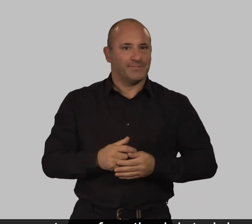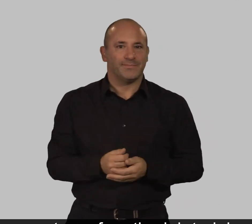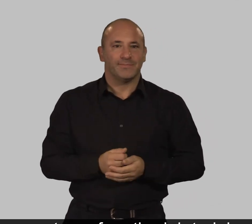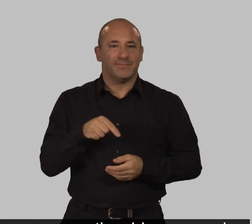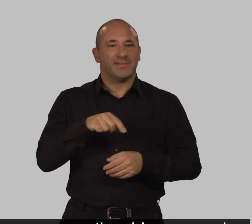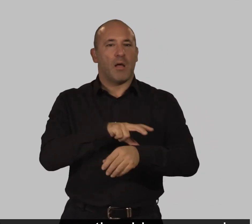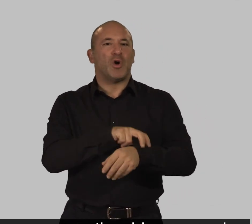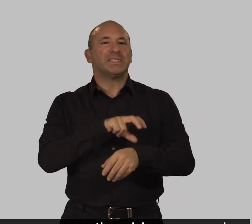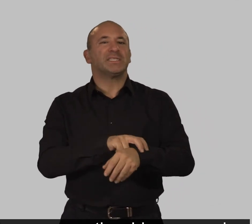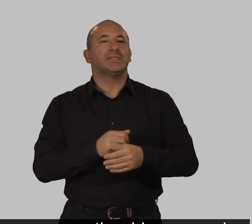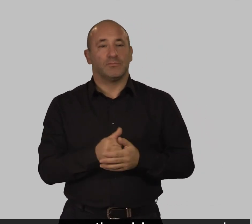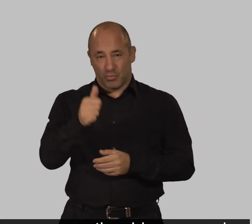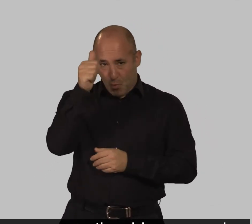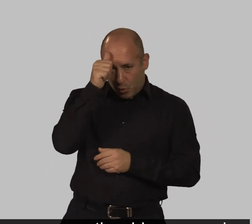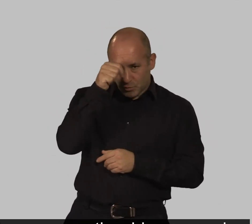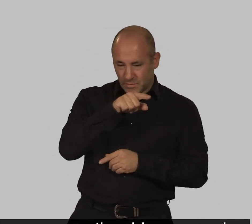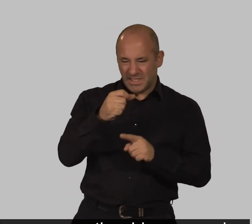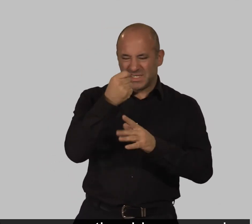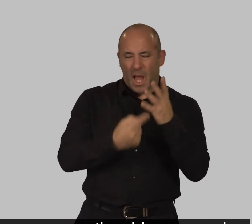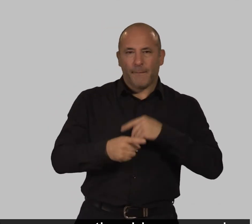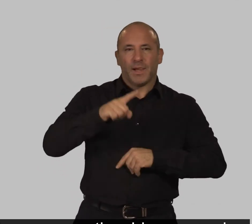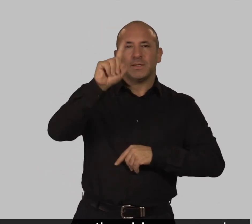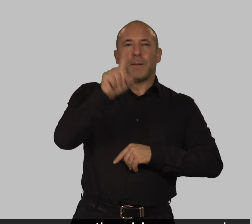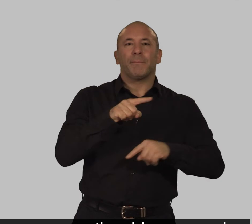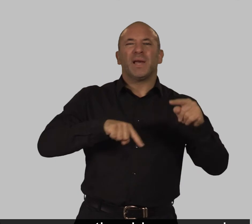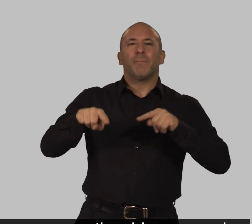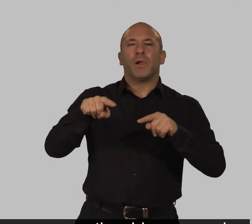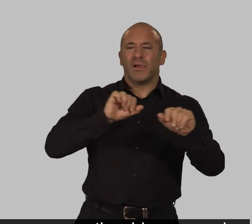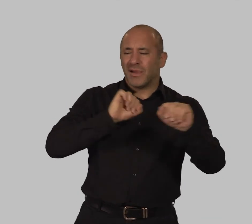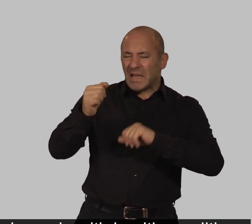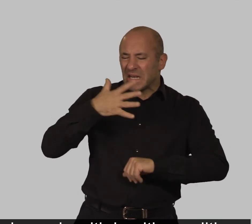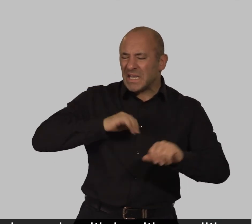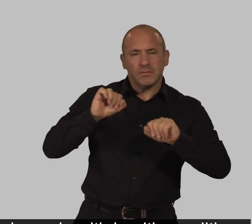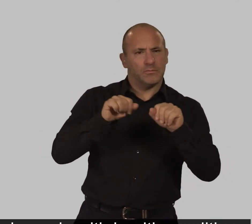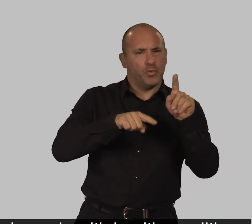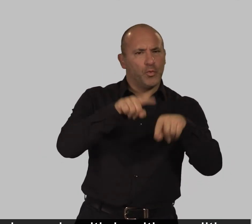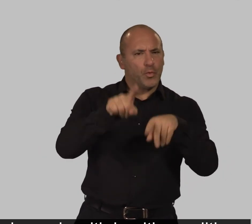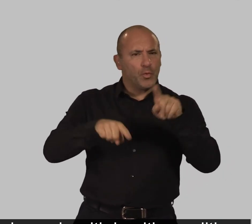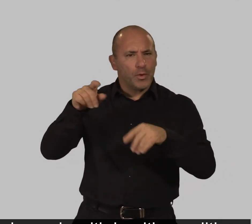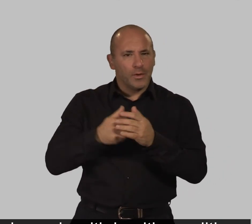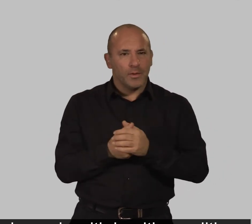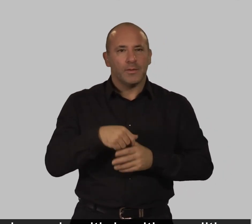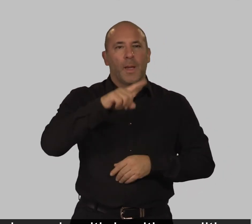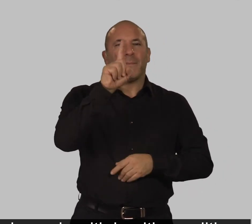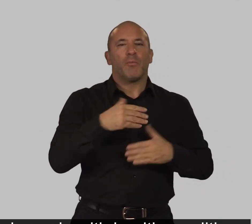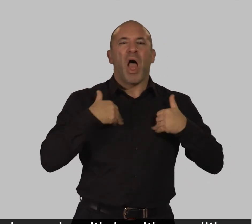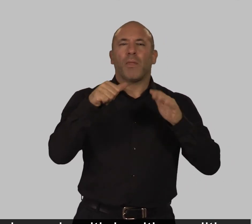These apprenticeships recognise the different needs of disabled people and people with health conditions and